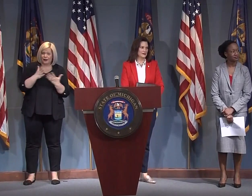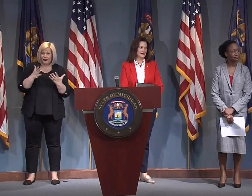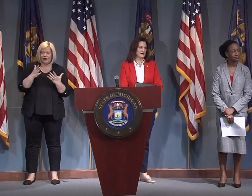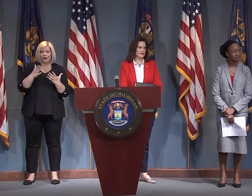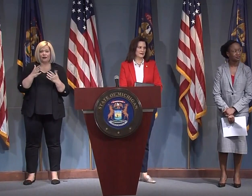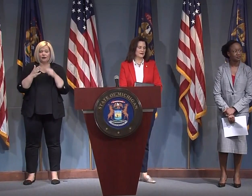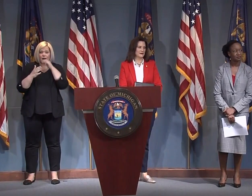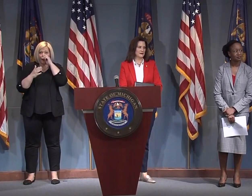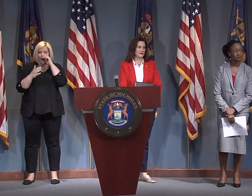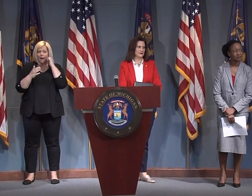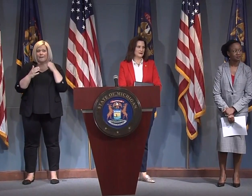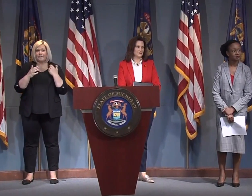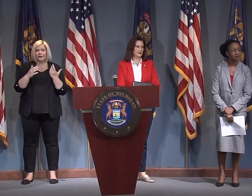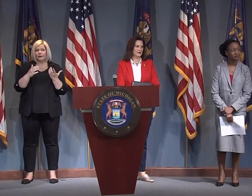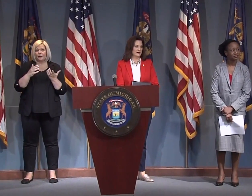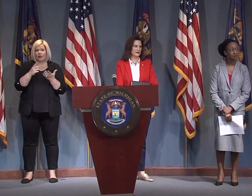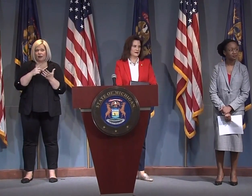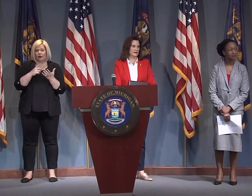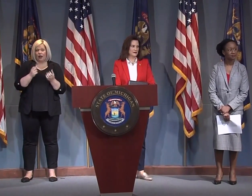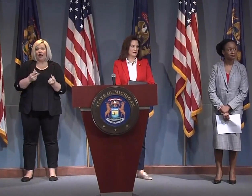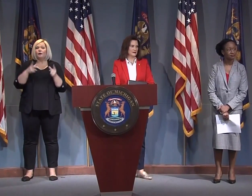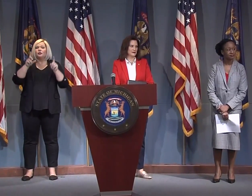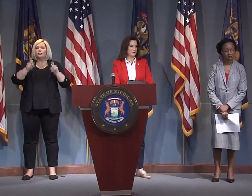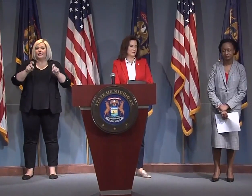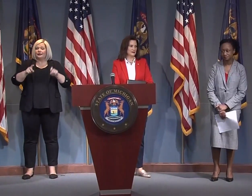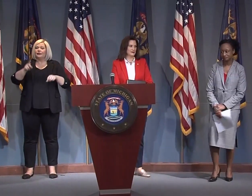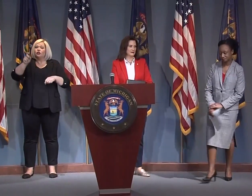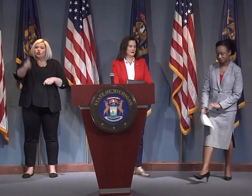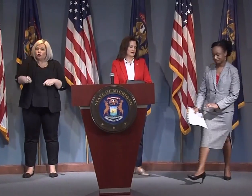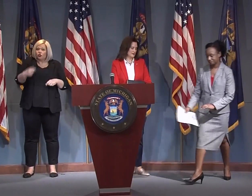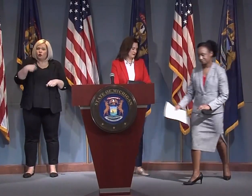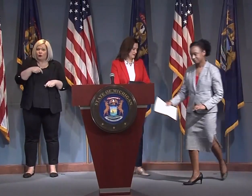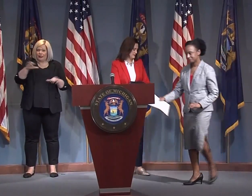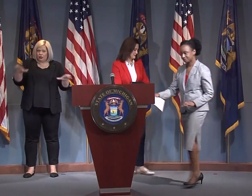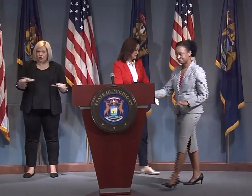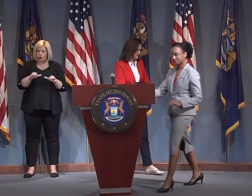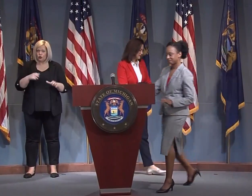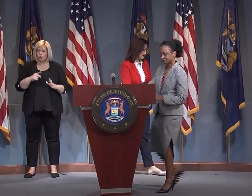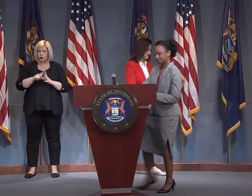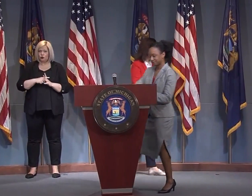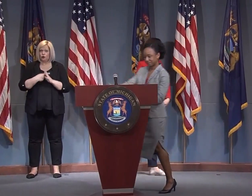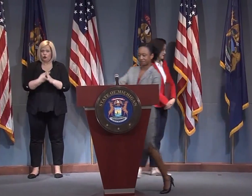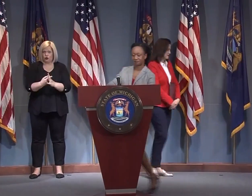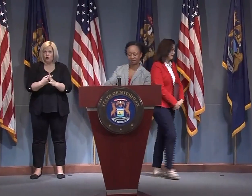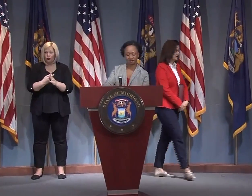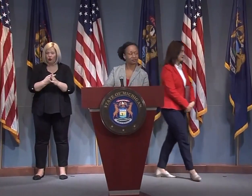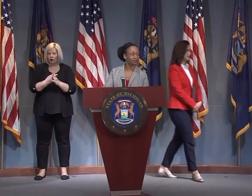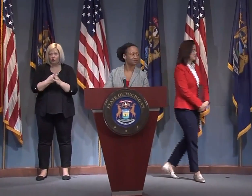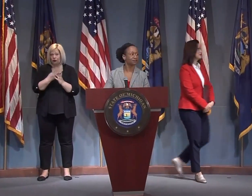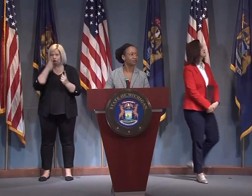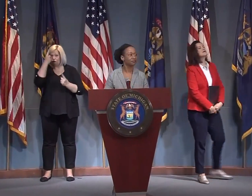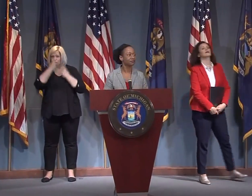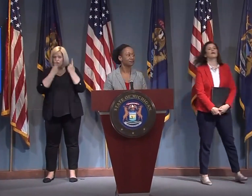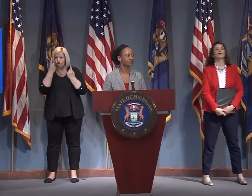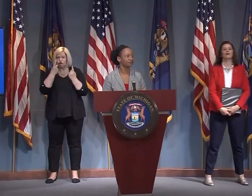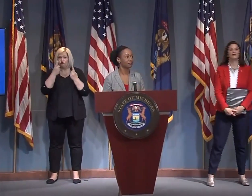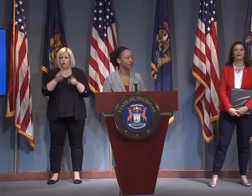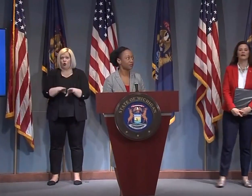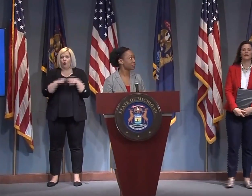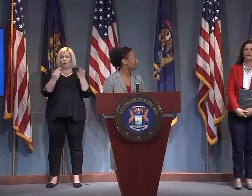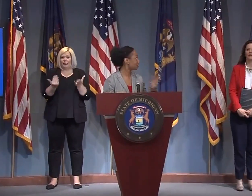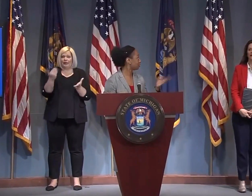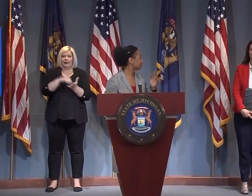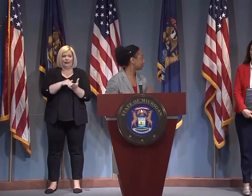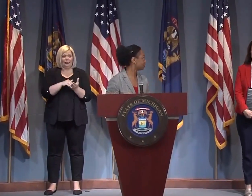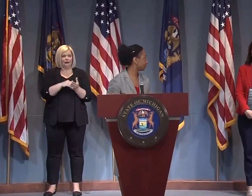of testing realistically do we need to be at to start considering these waves of reopening?